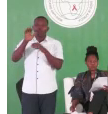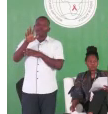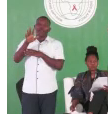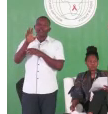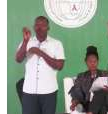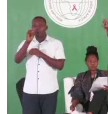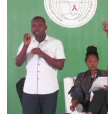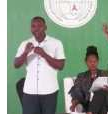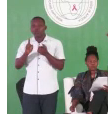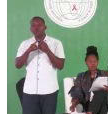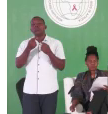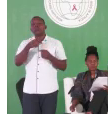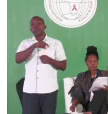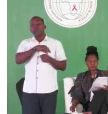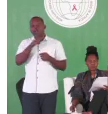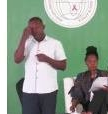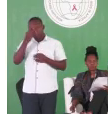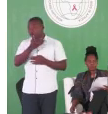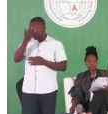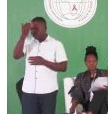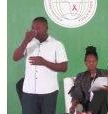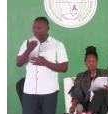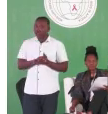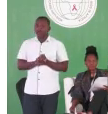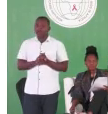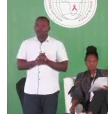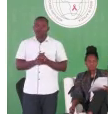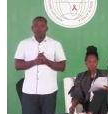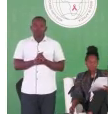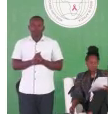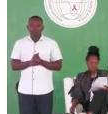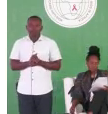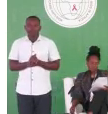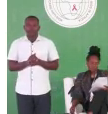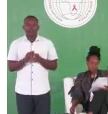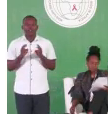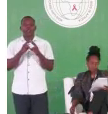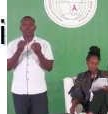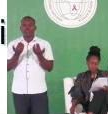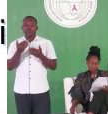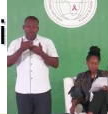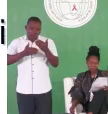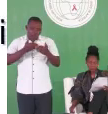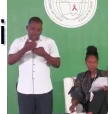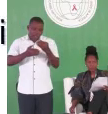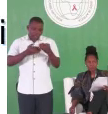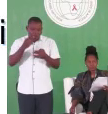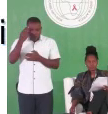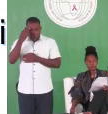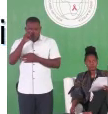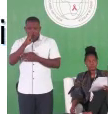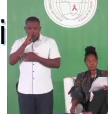qualify for this criteria. Next slide, please. So the process for being